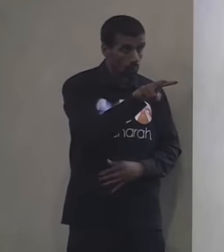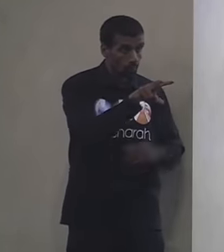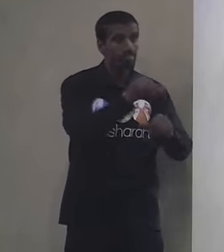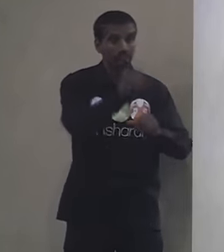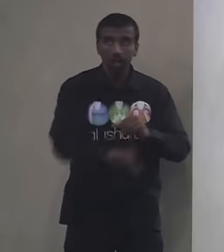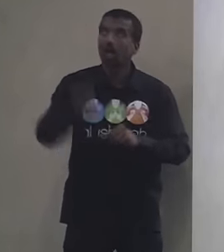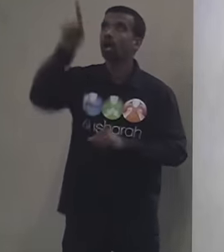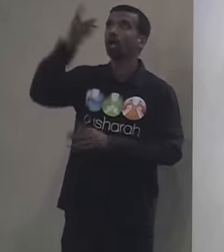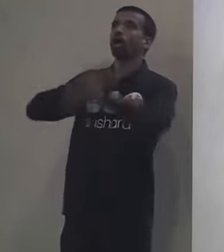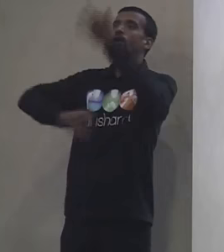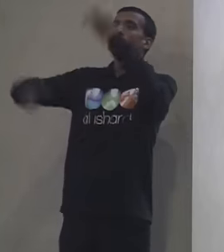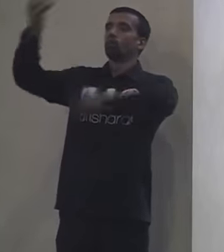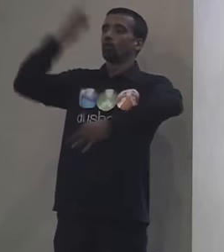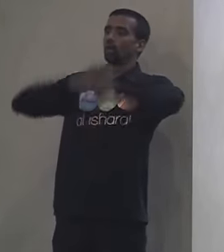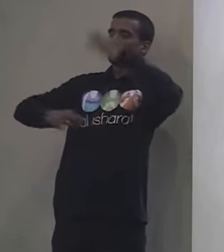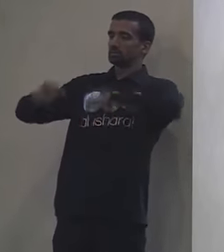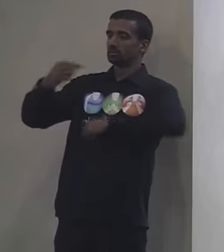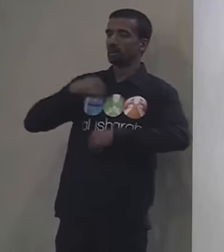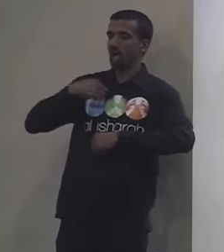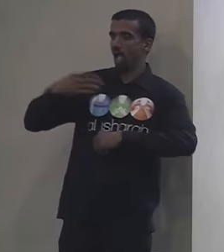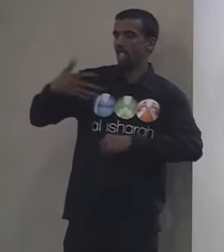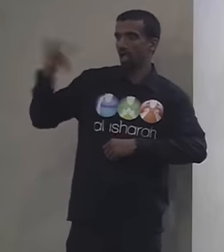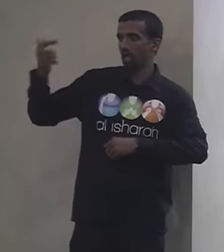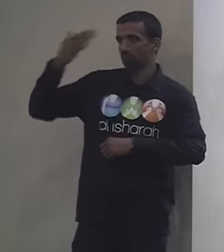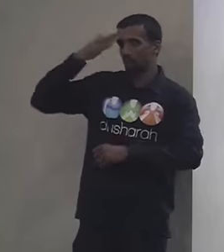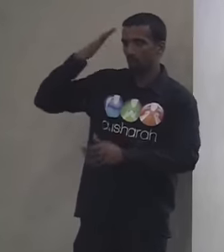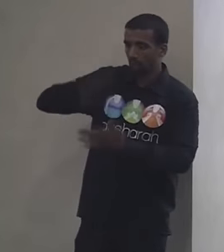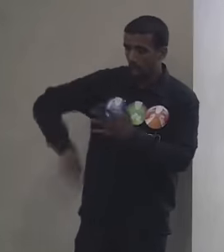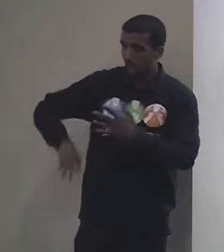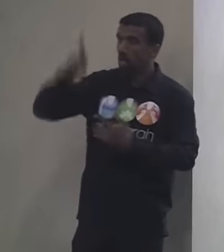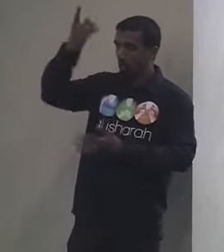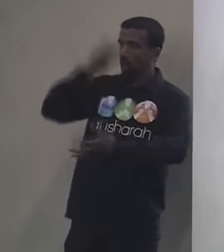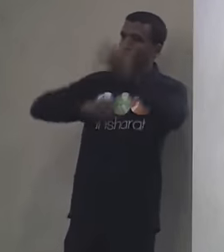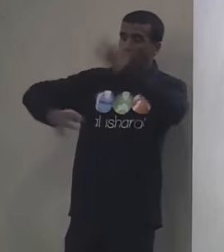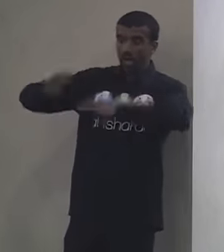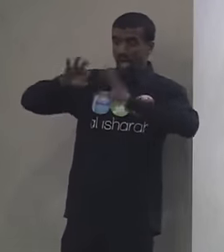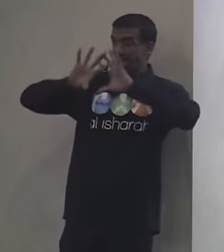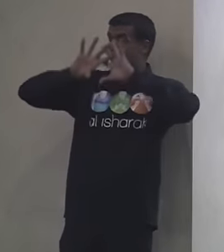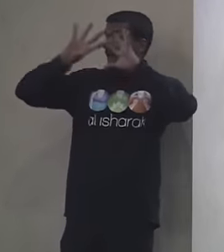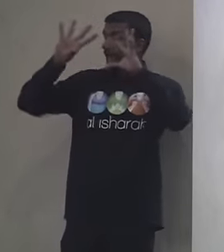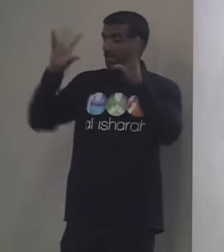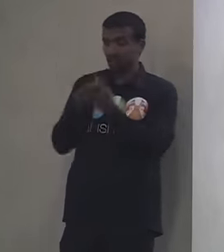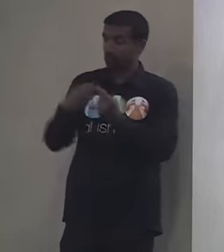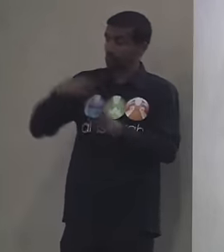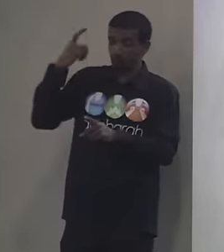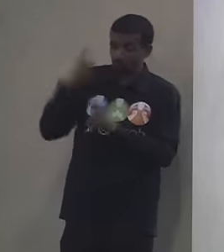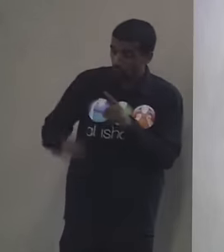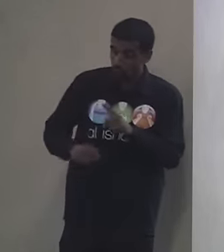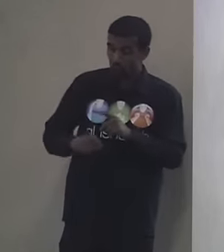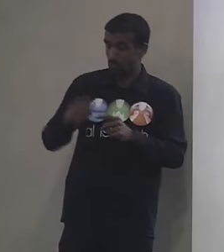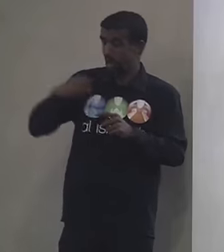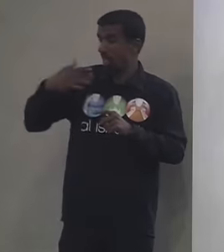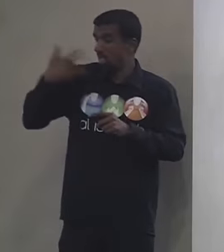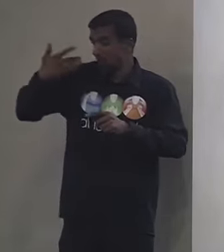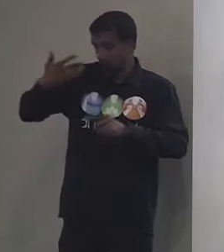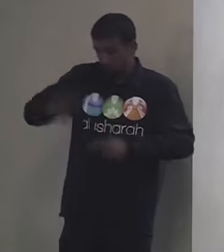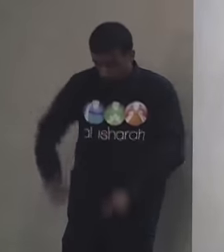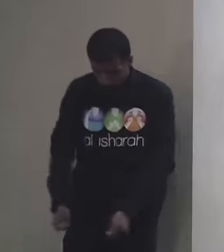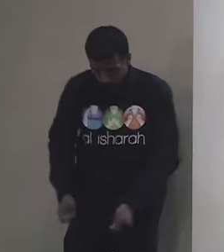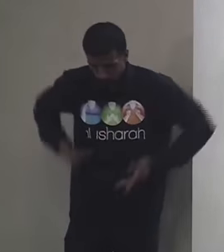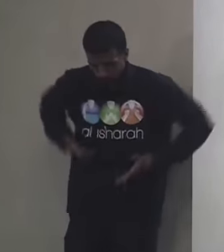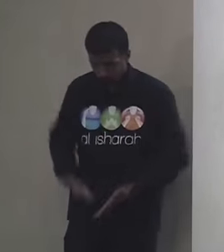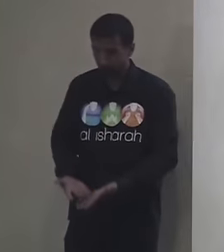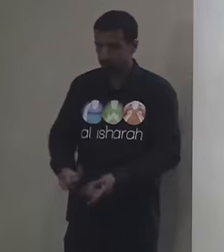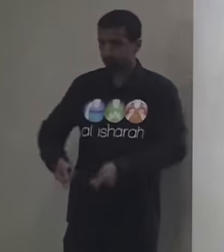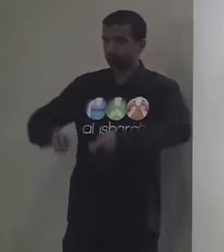will all be interrogated. You will be questioned exhaustively. And then again, the lam and the noon, you'll be questioned, you'll be questioned, you'll be questioned. I